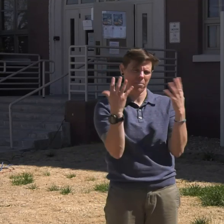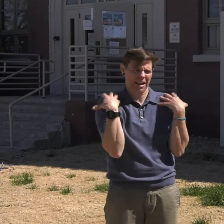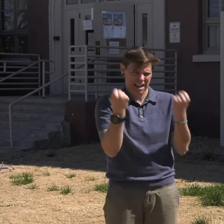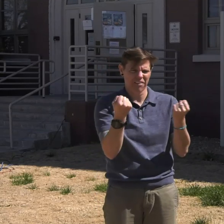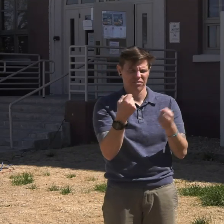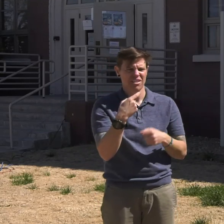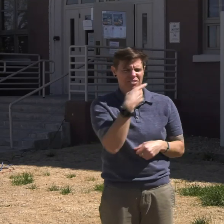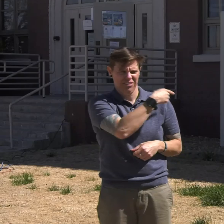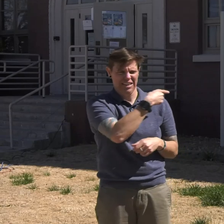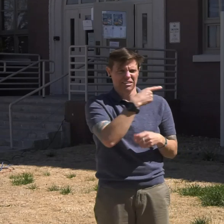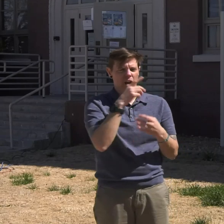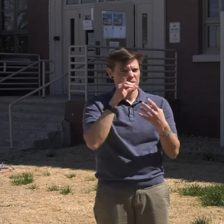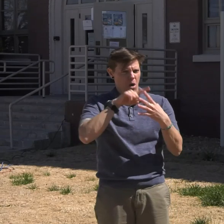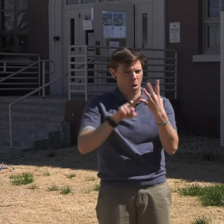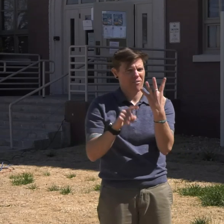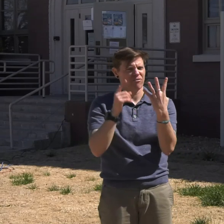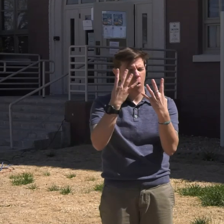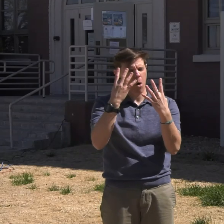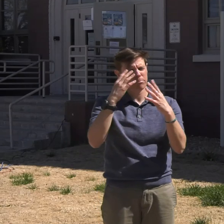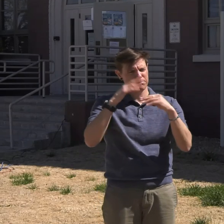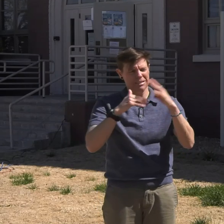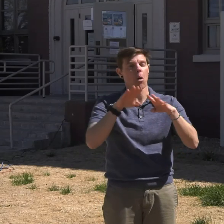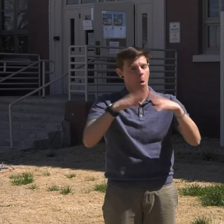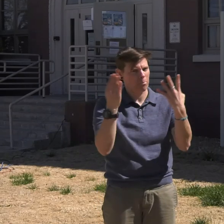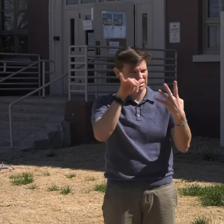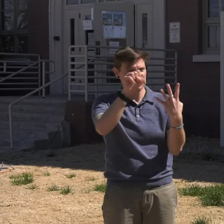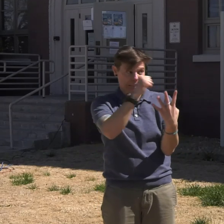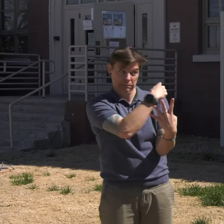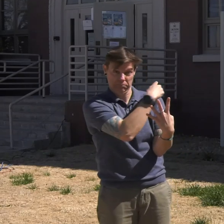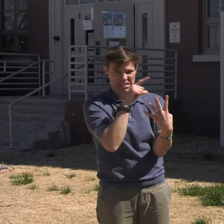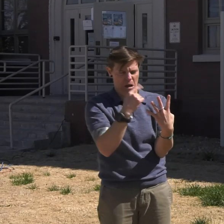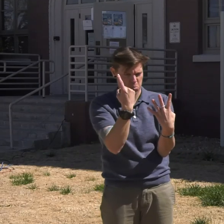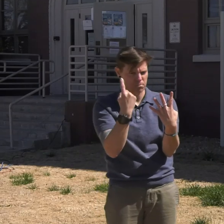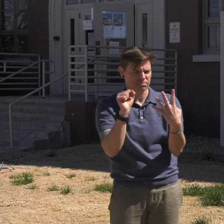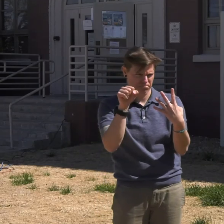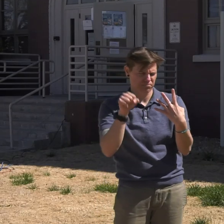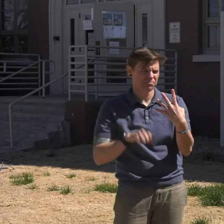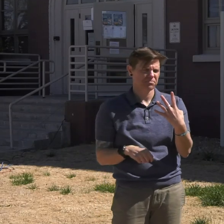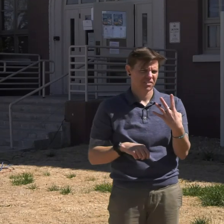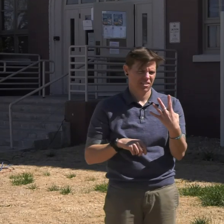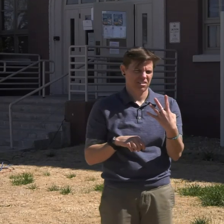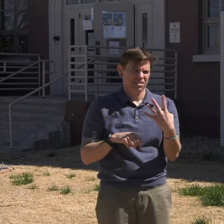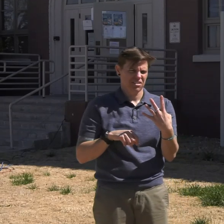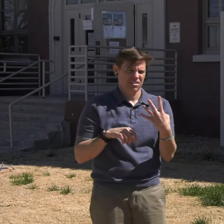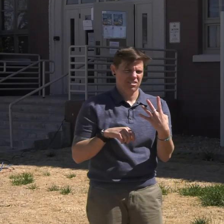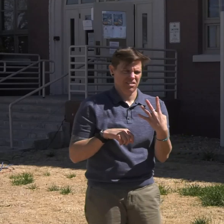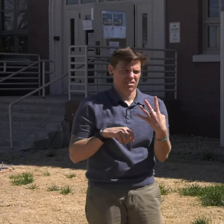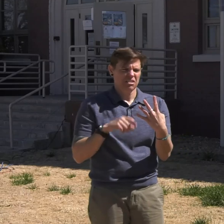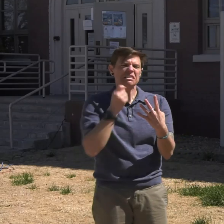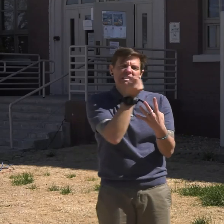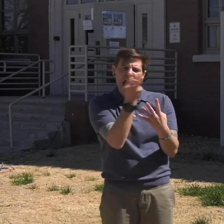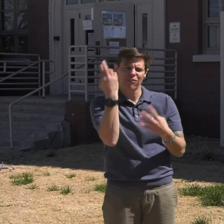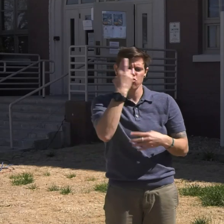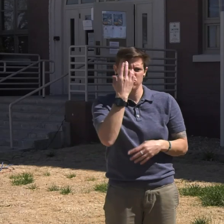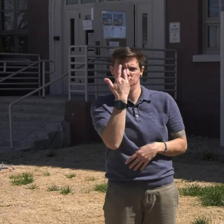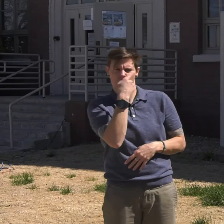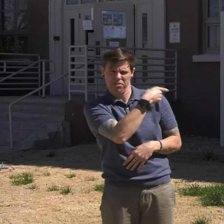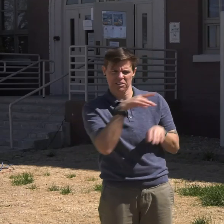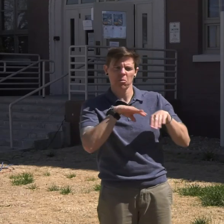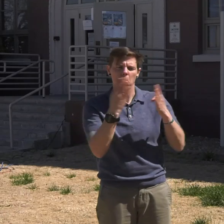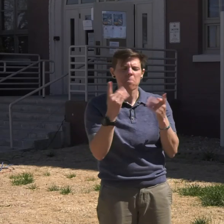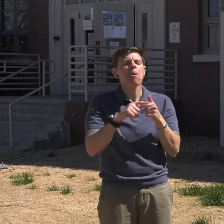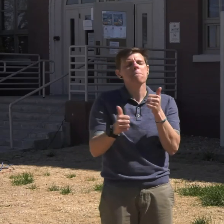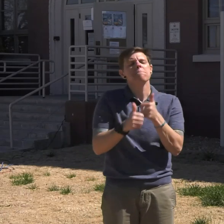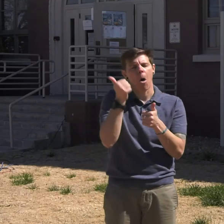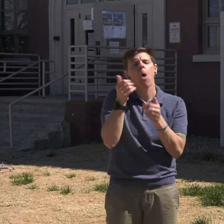around the city that we're keeping open explicitly for a number of things, which we're going to hear about in a minute. But in general, all city buildings